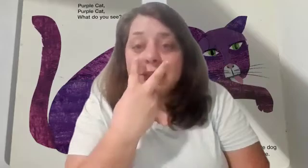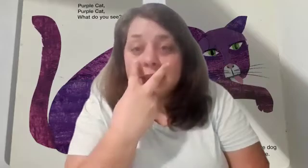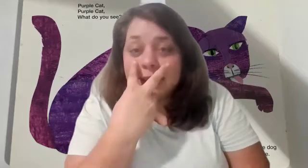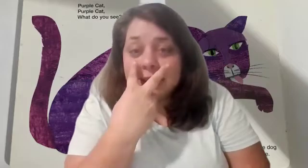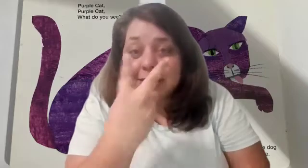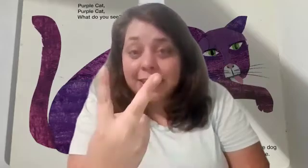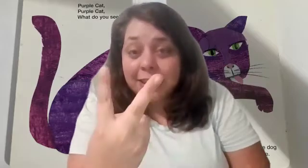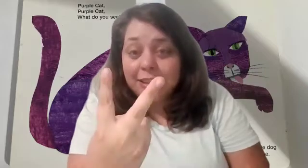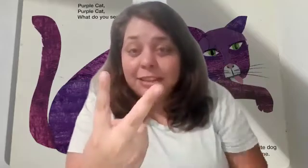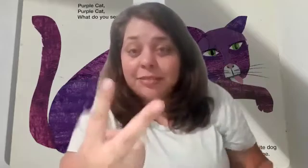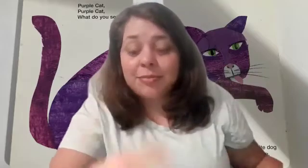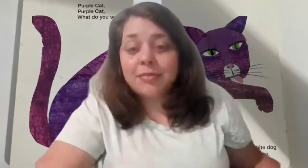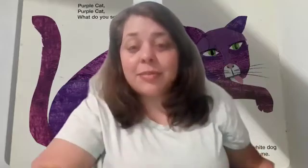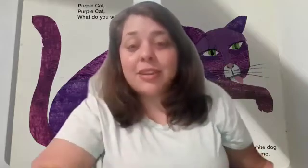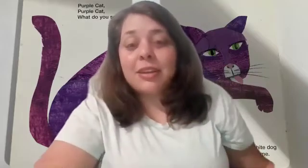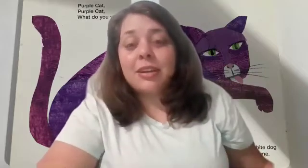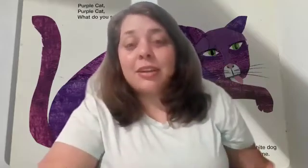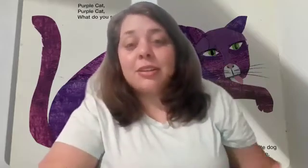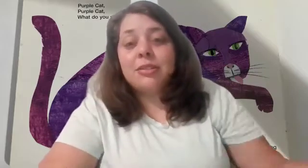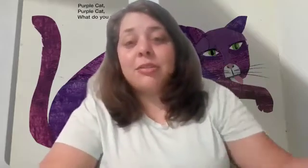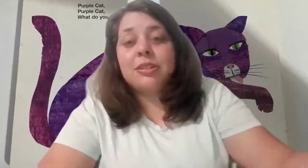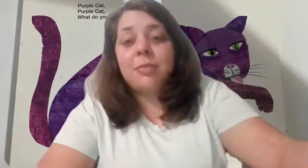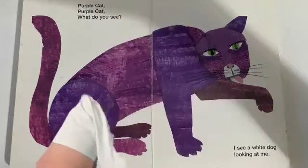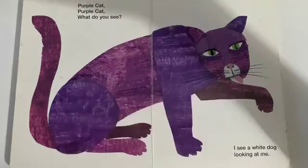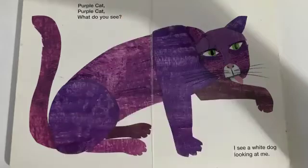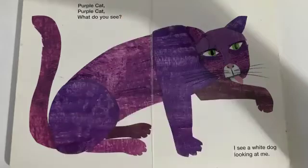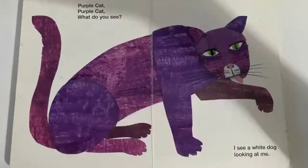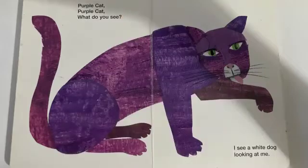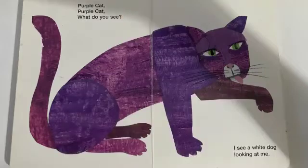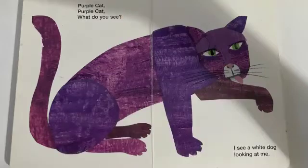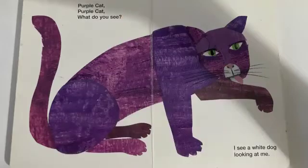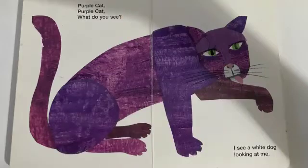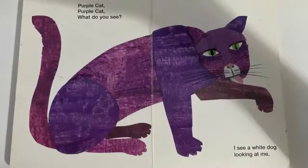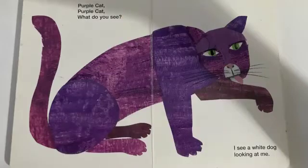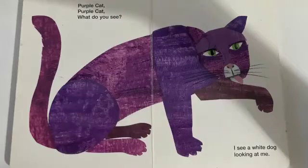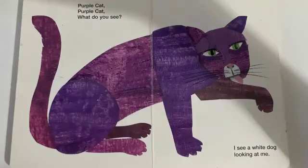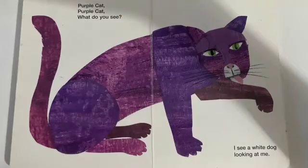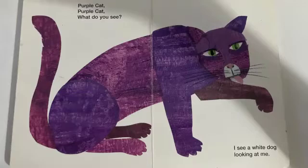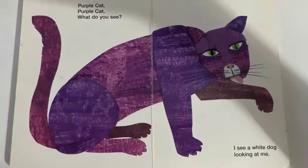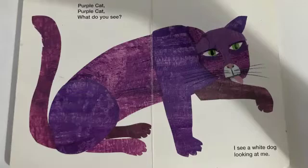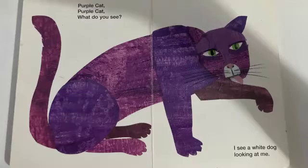I see. Who does the purple cat see?